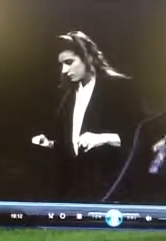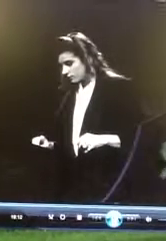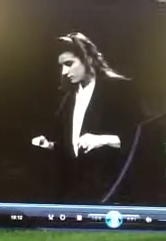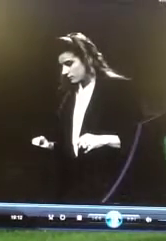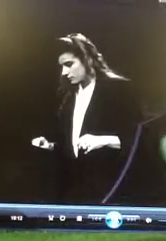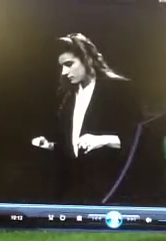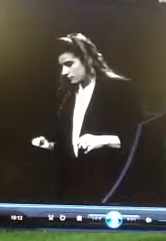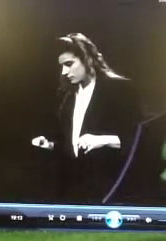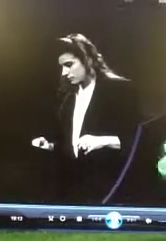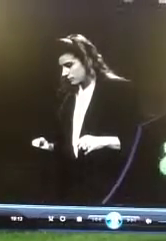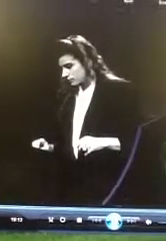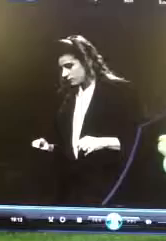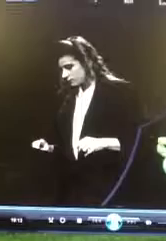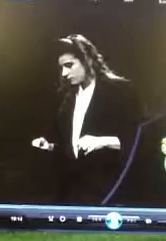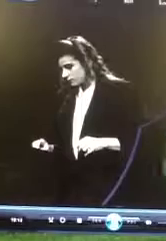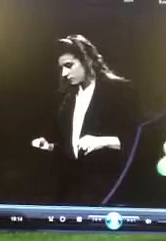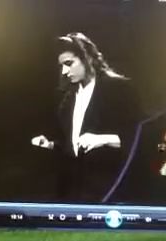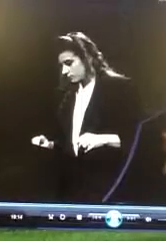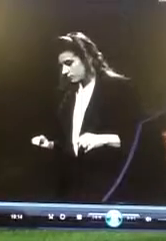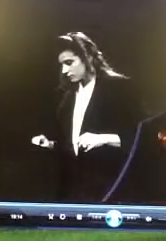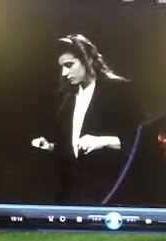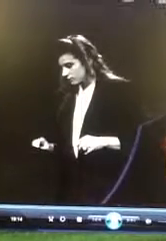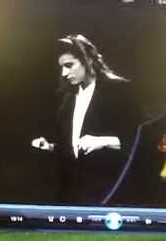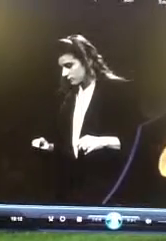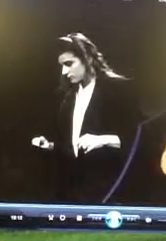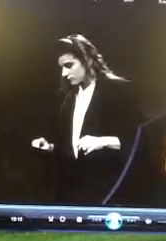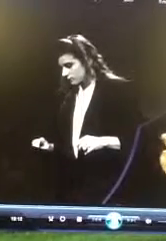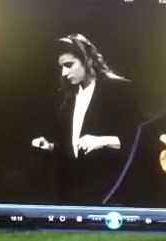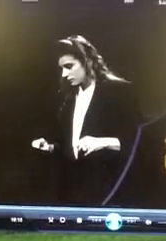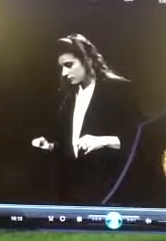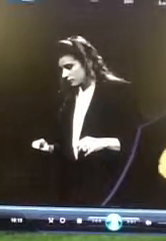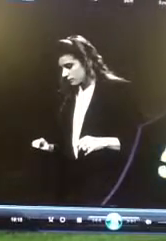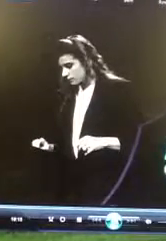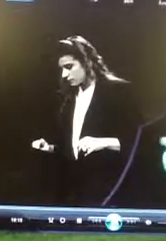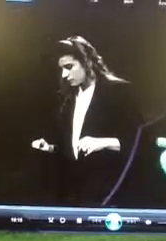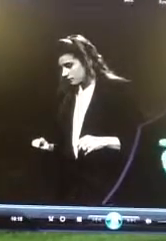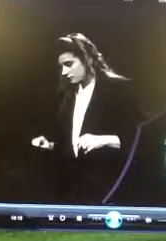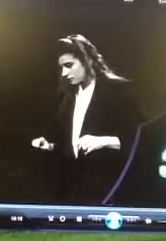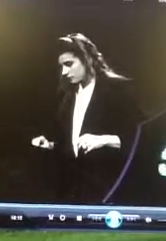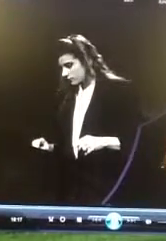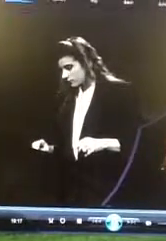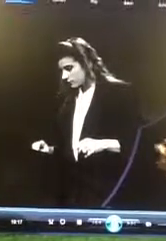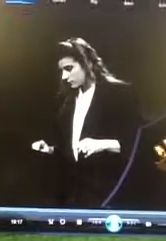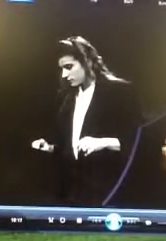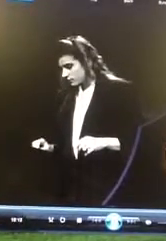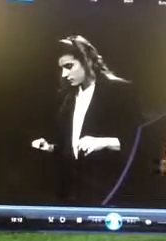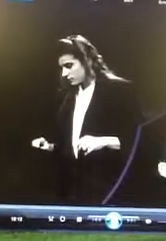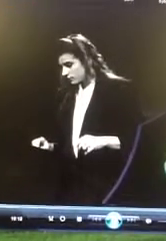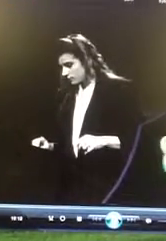One involves the federal government and one involves access to public spaces.